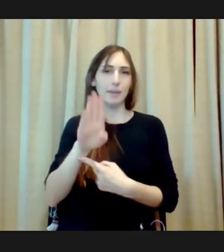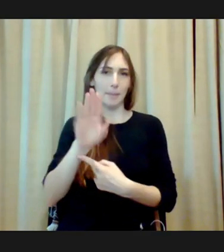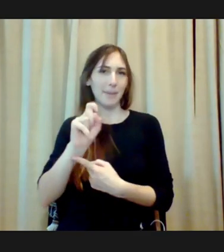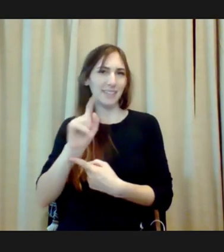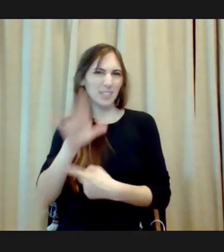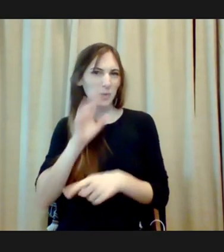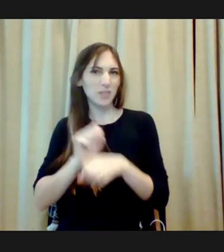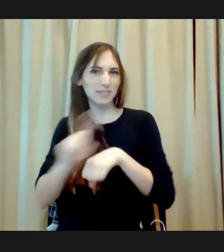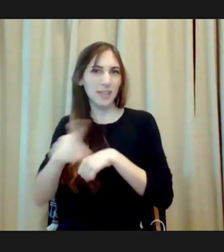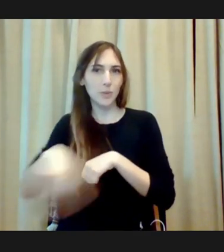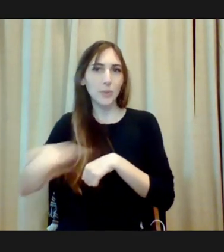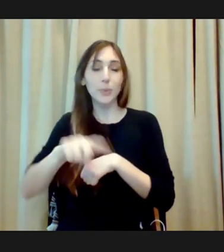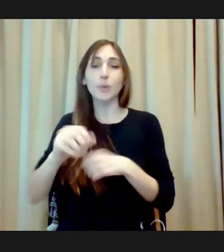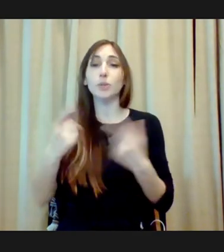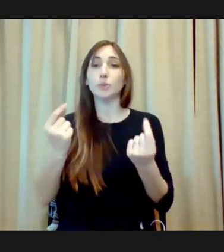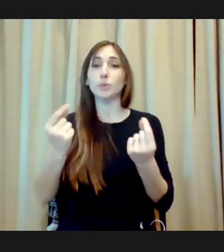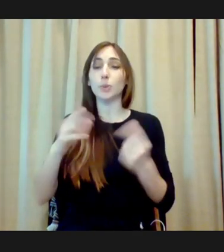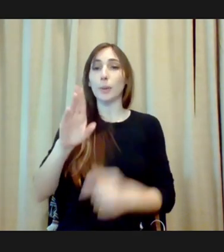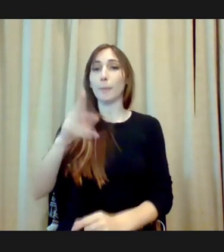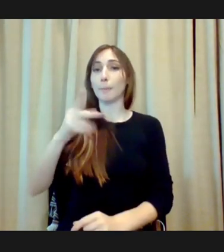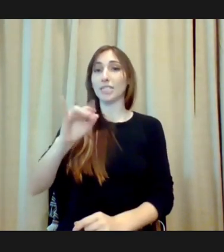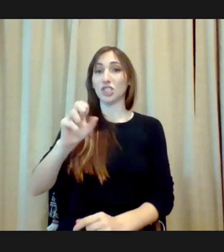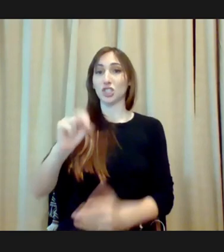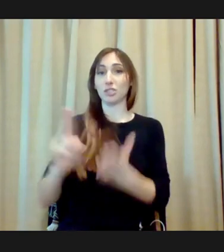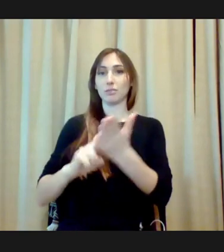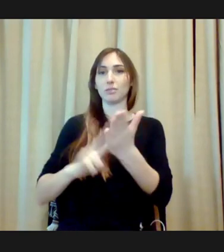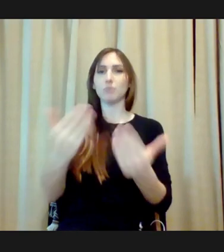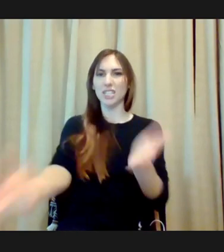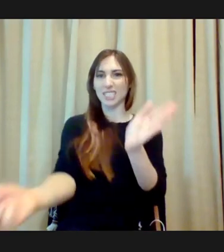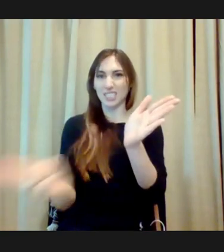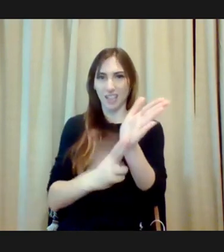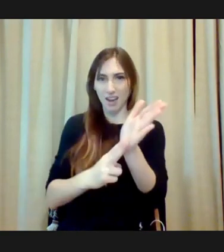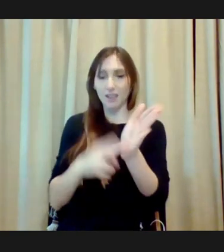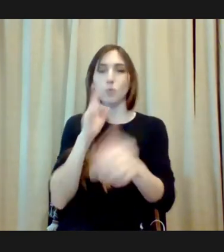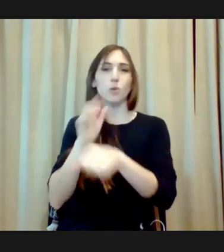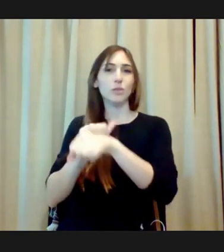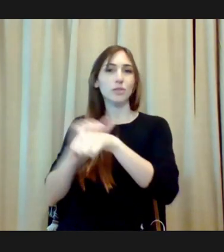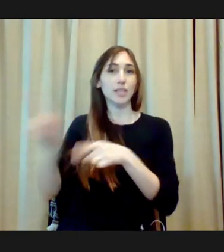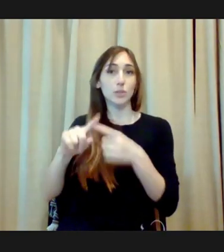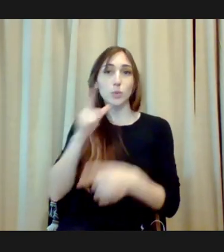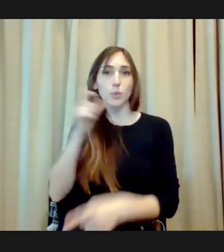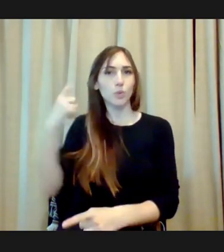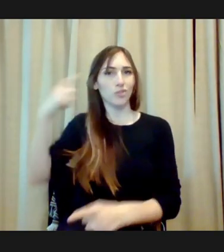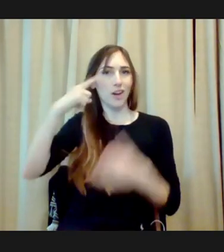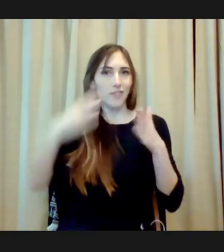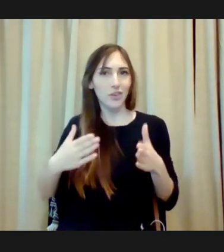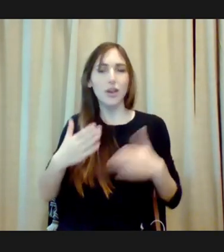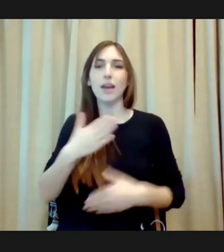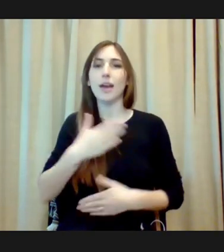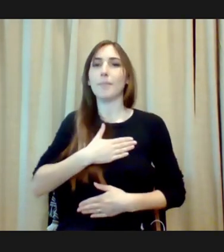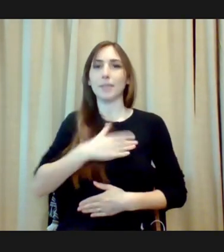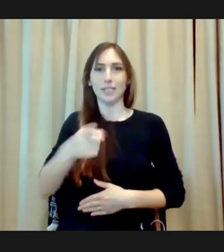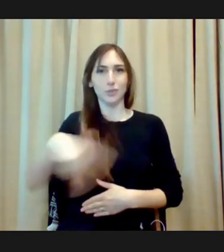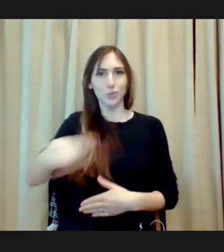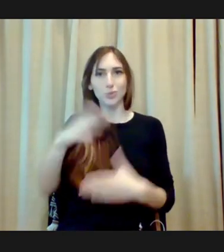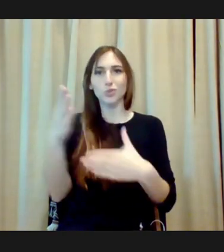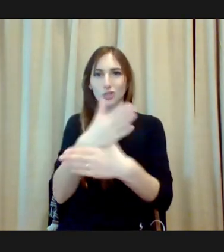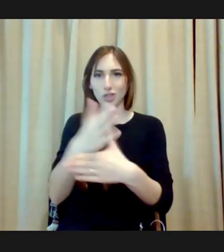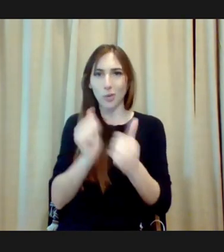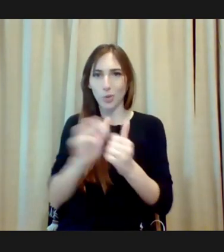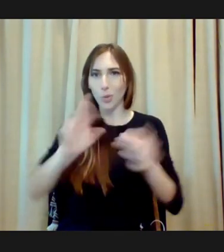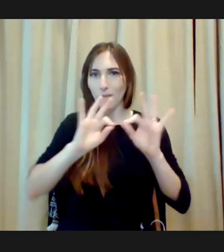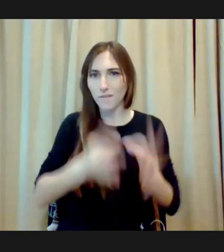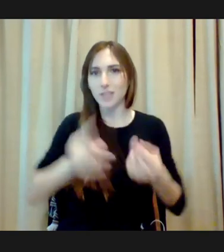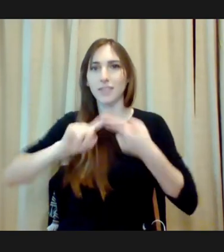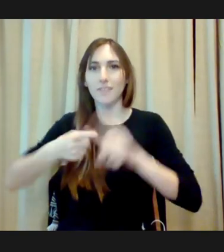that petition. Those will be sent to the governors, and please share that petition with your friends and family. But in addition, we also have posted